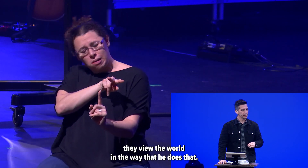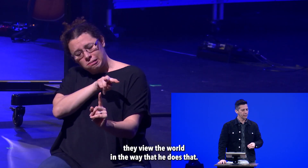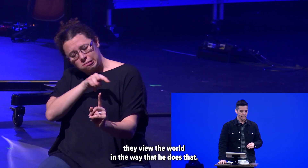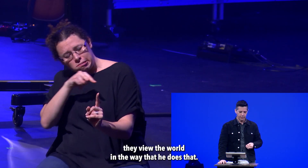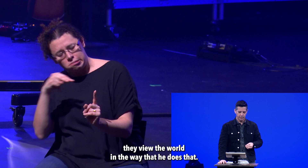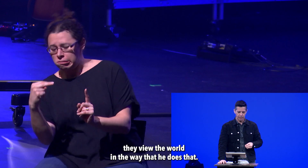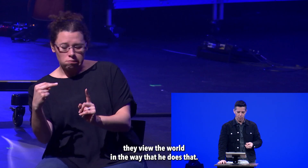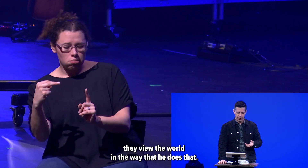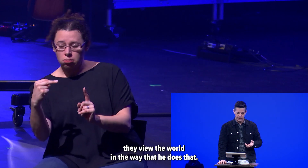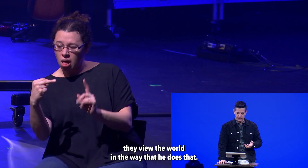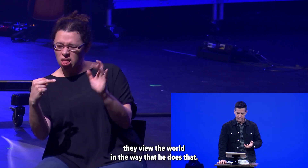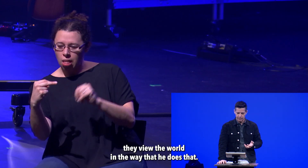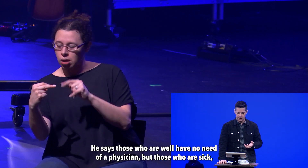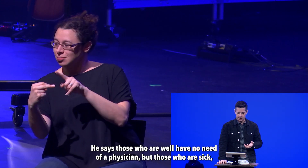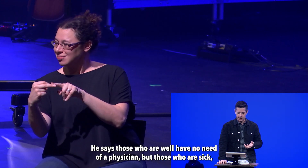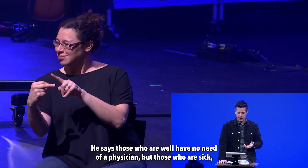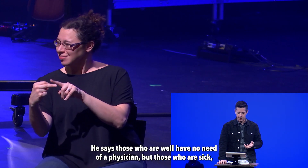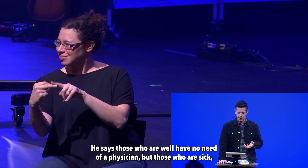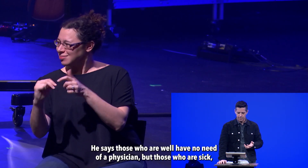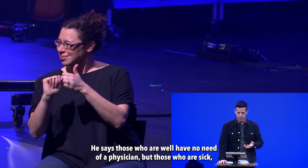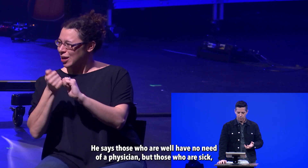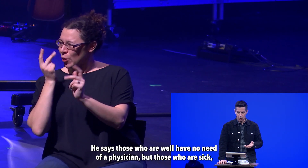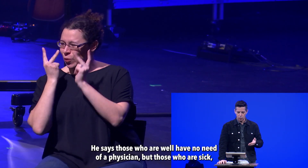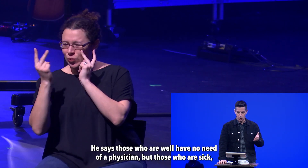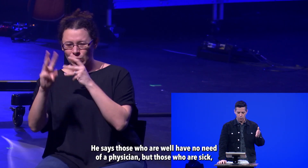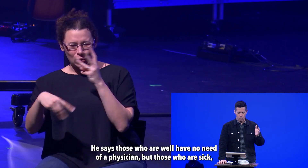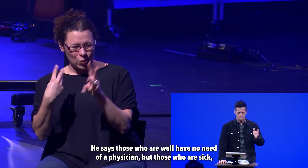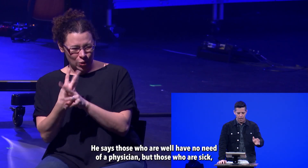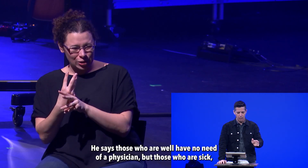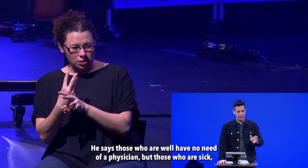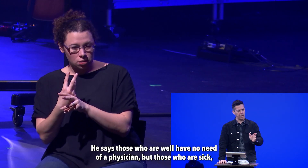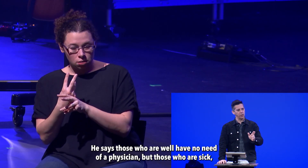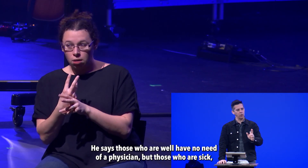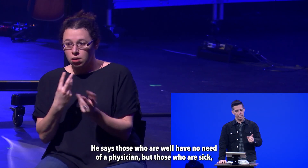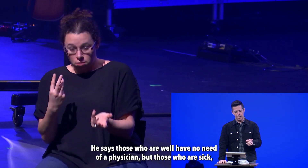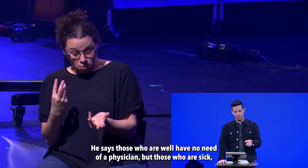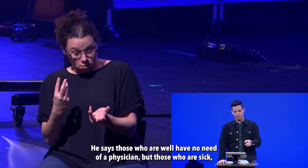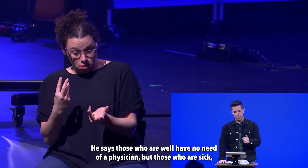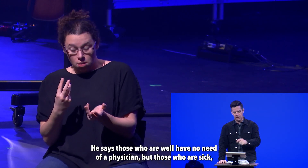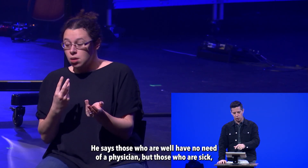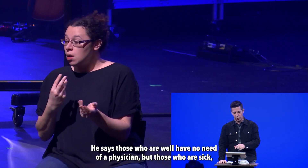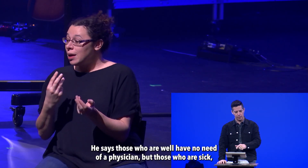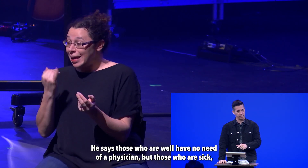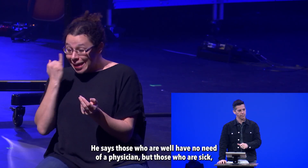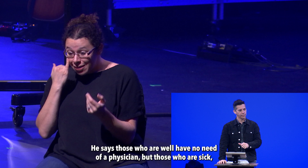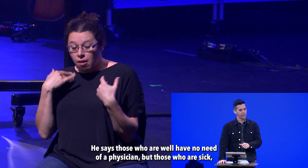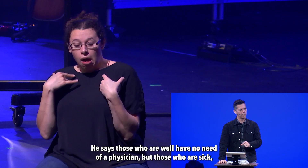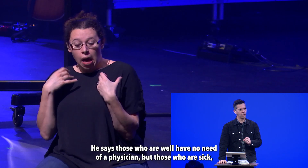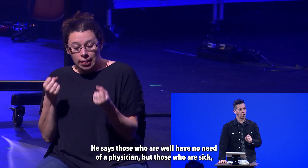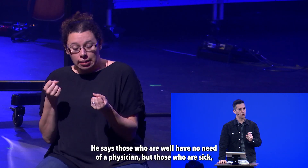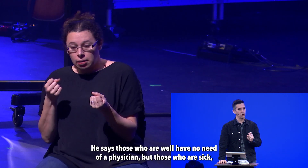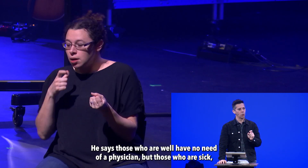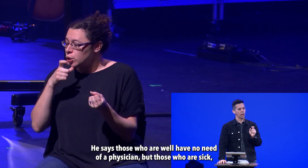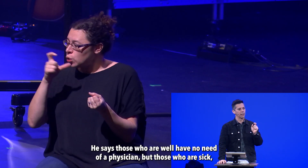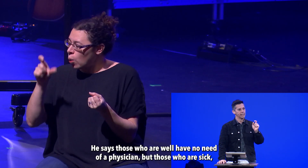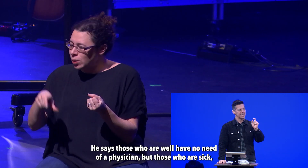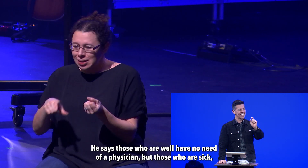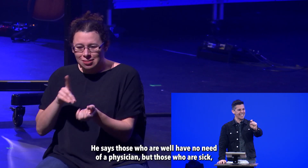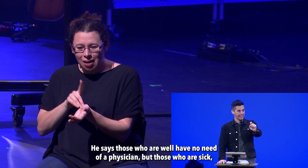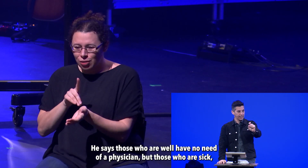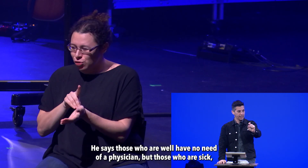world. And the way that he does that, he says, those who are well have no need of a physician, but those who